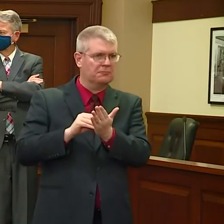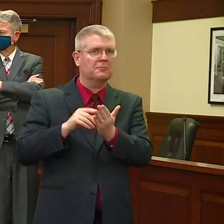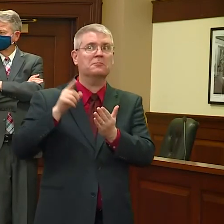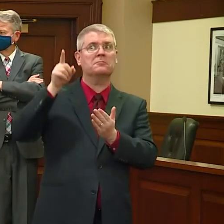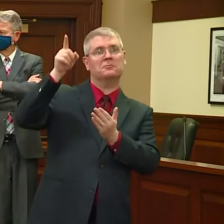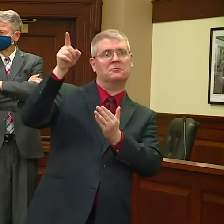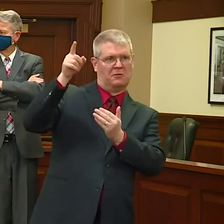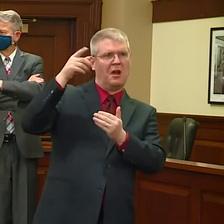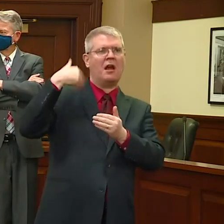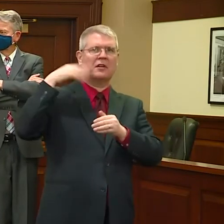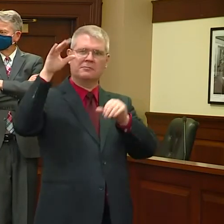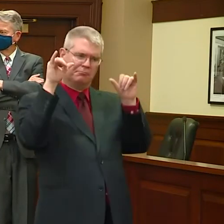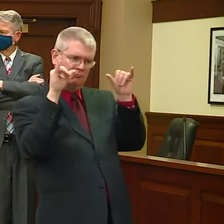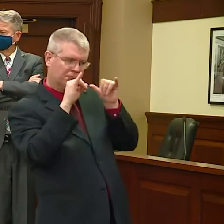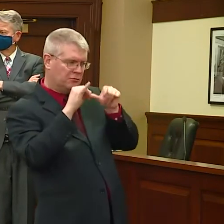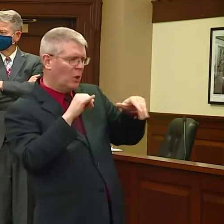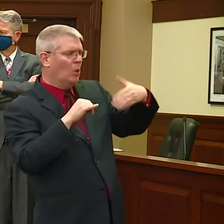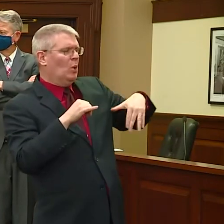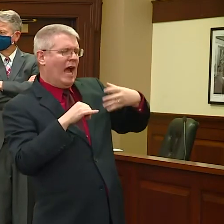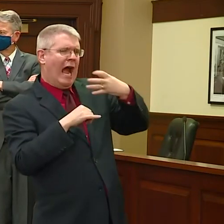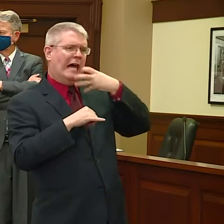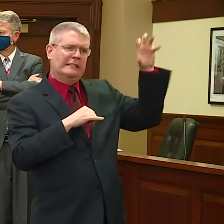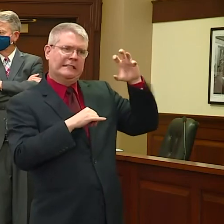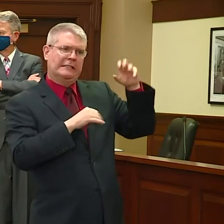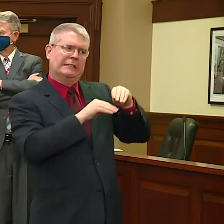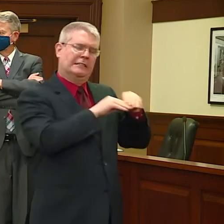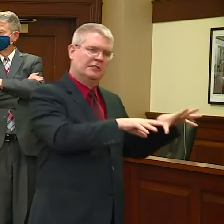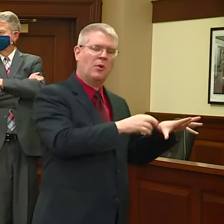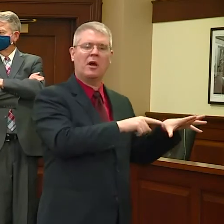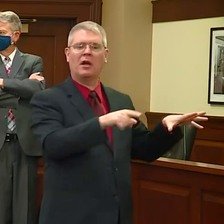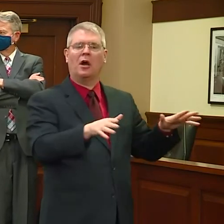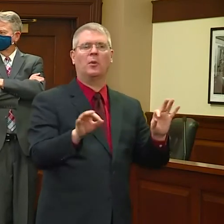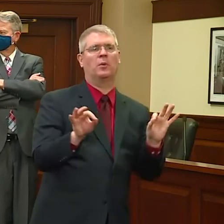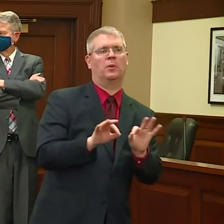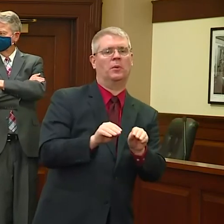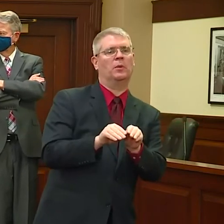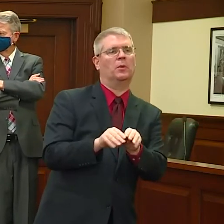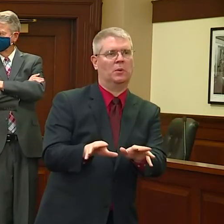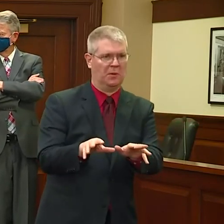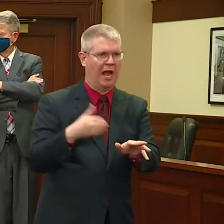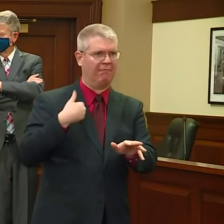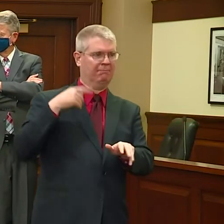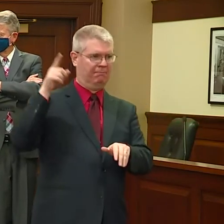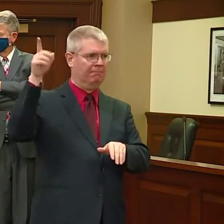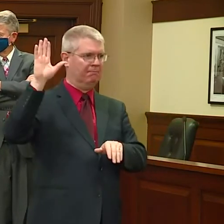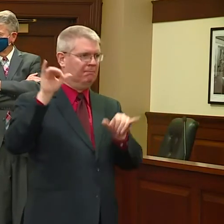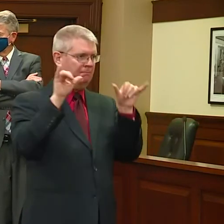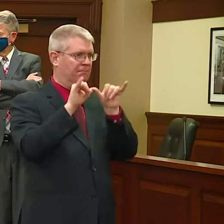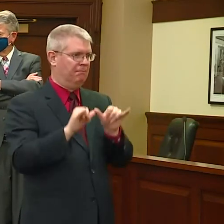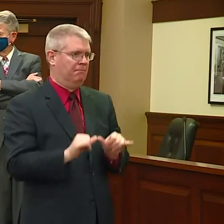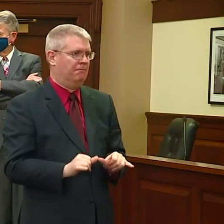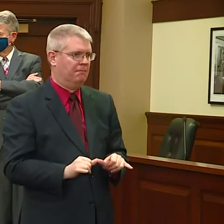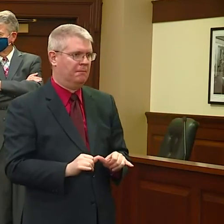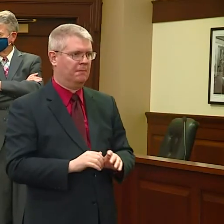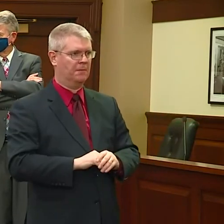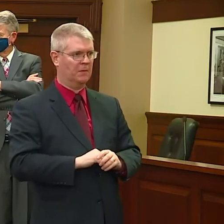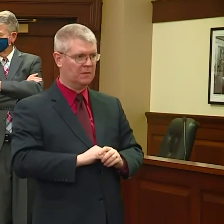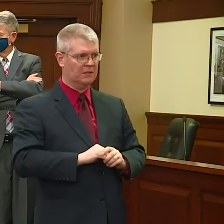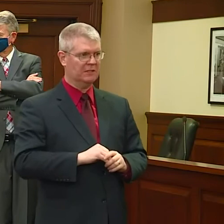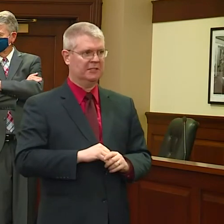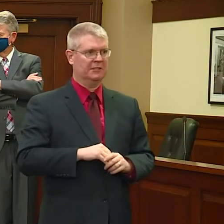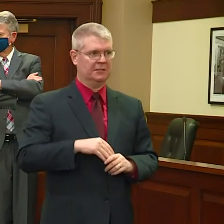together, which help guide school opening and school closures. And this is similar, but this is the national way of comparing